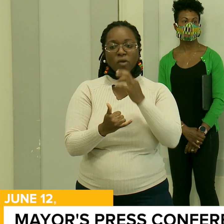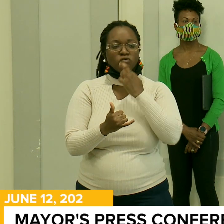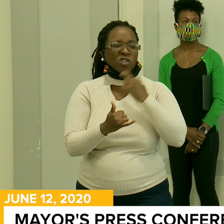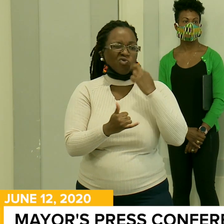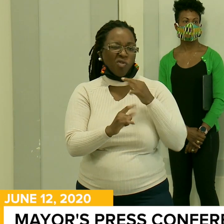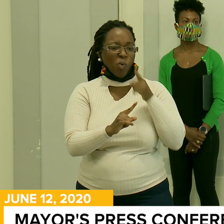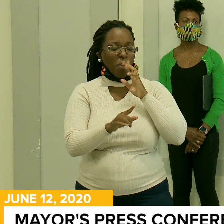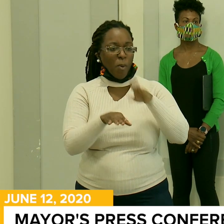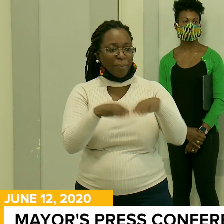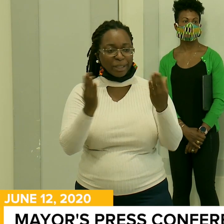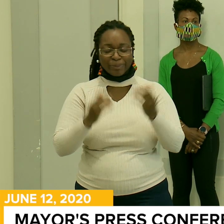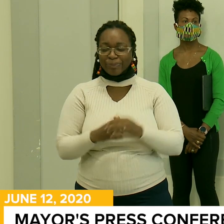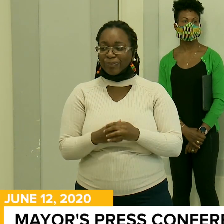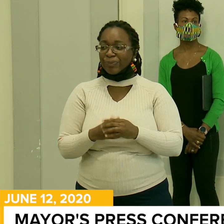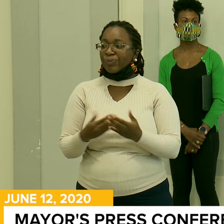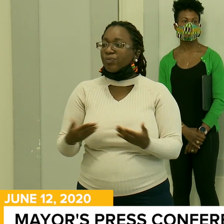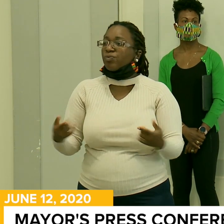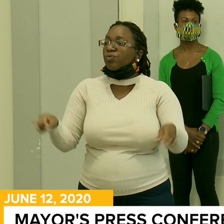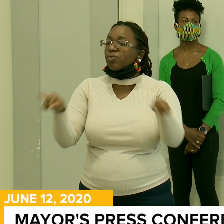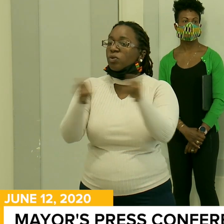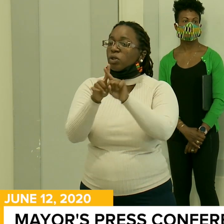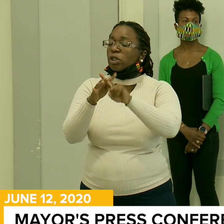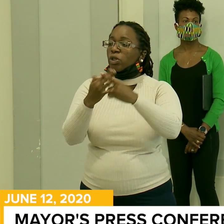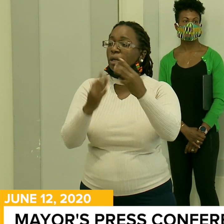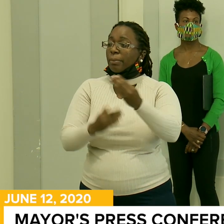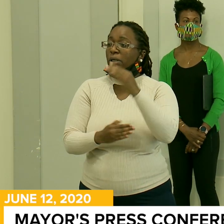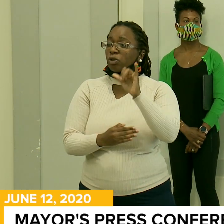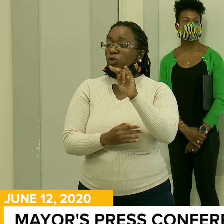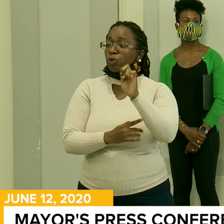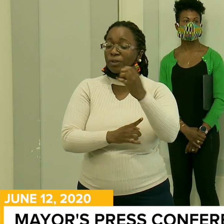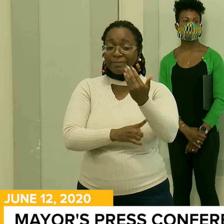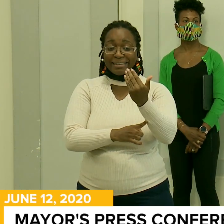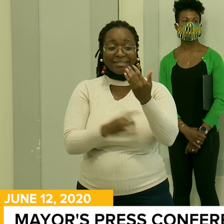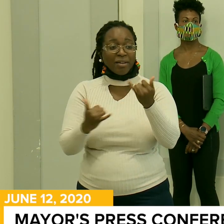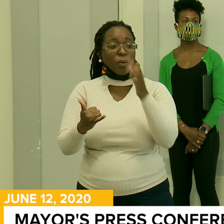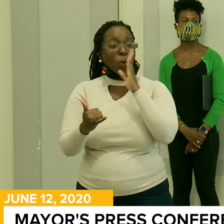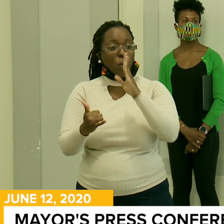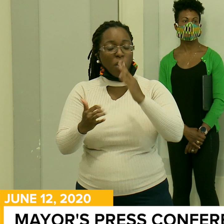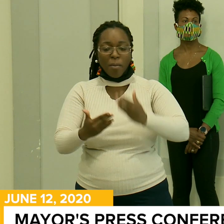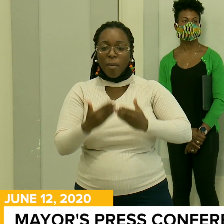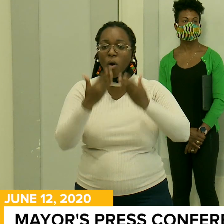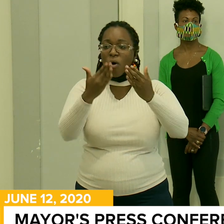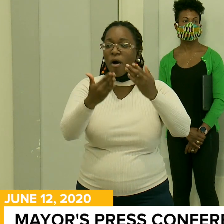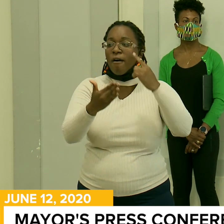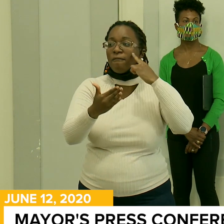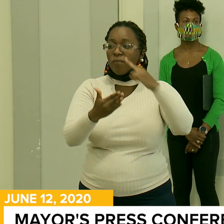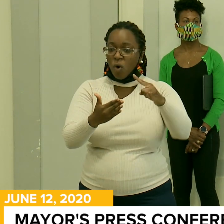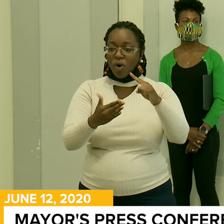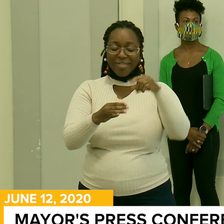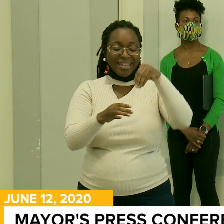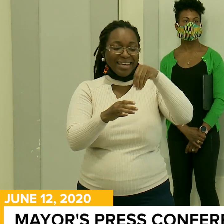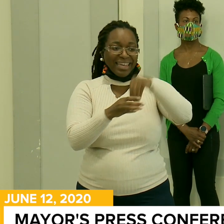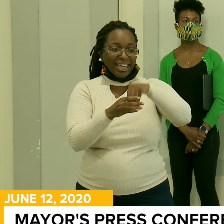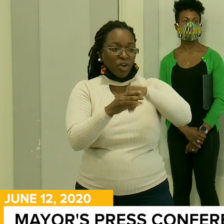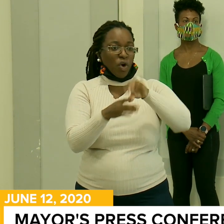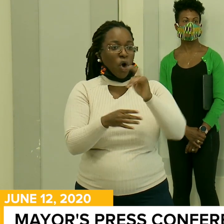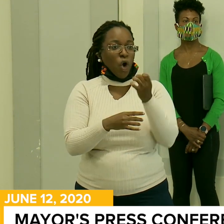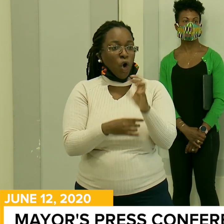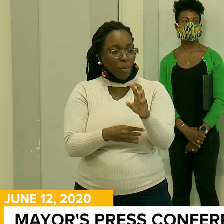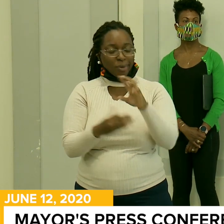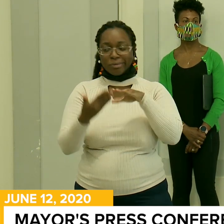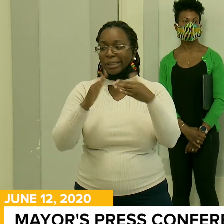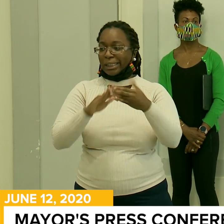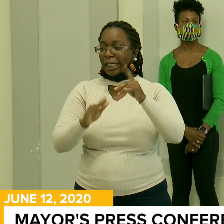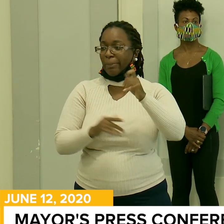pier. Also starting on Monday, June 15th, free mooring will be offered at selected inner harbor city piers. In response